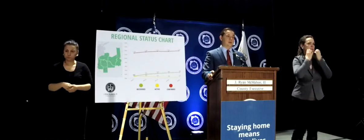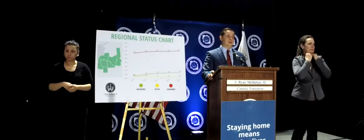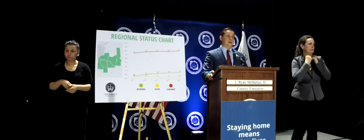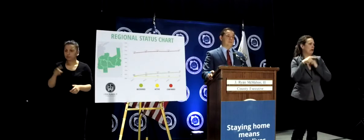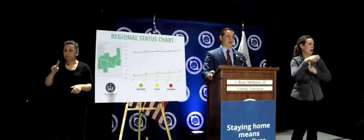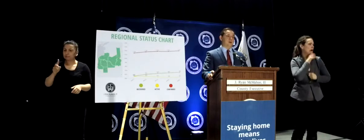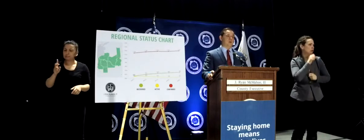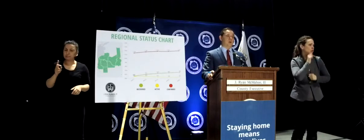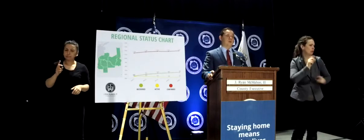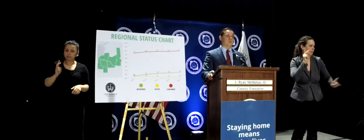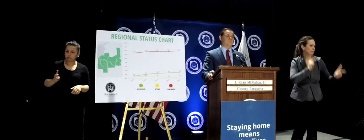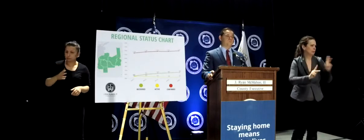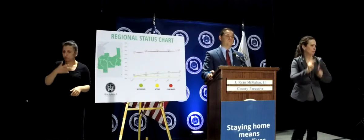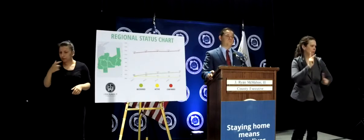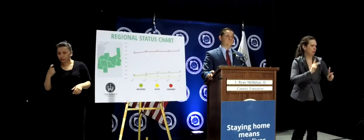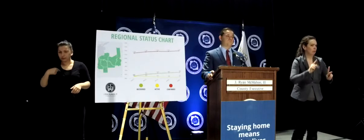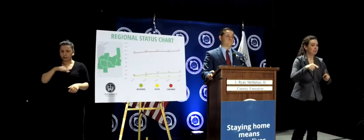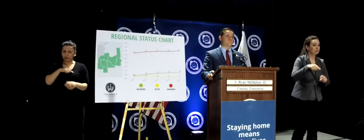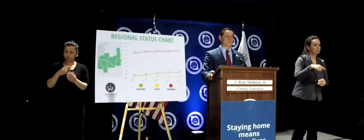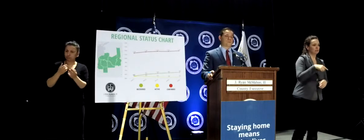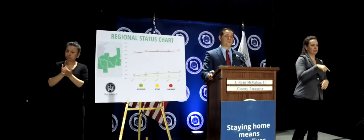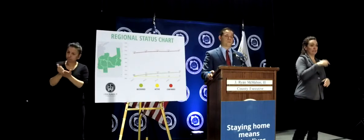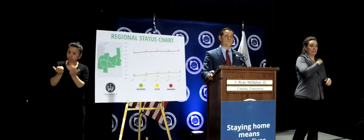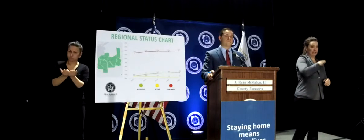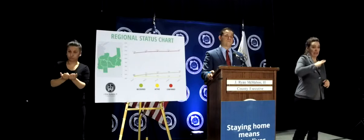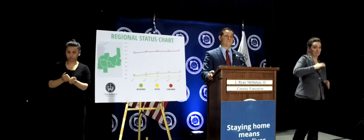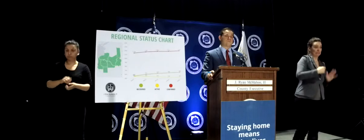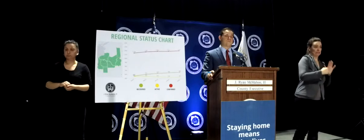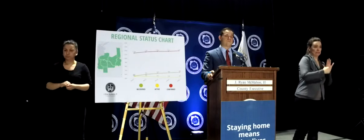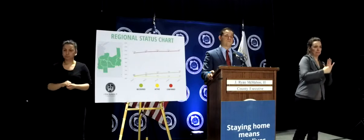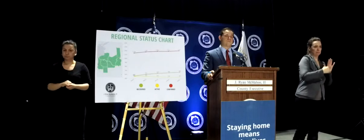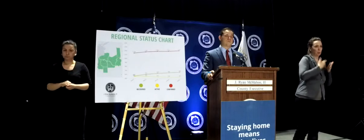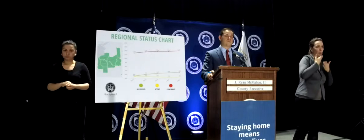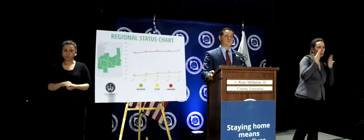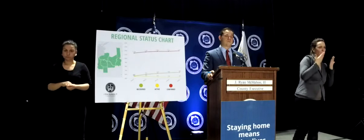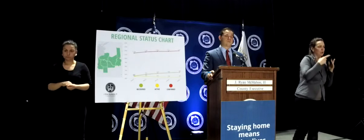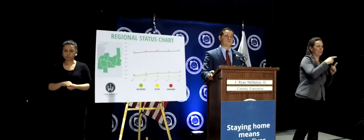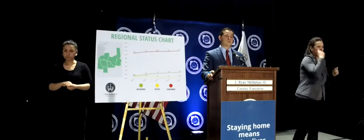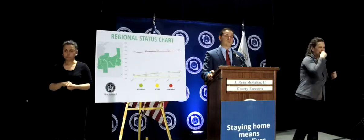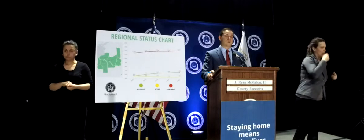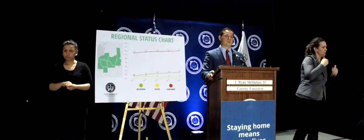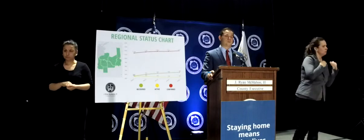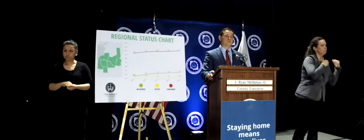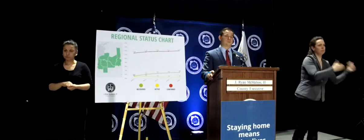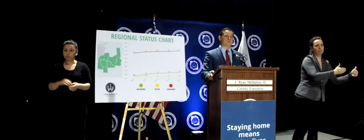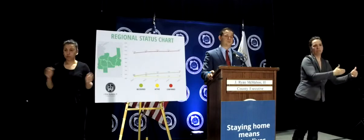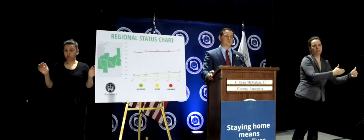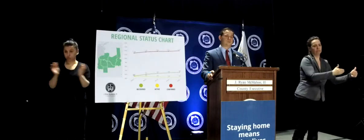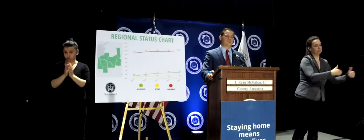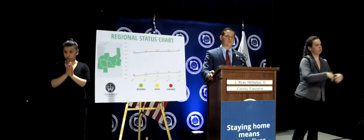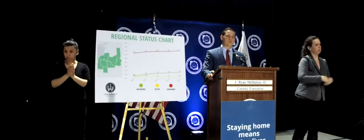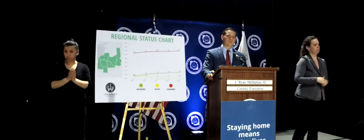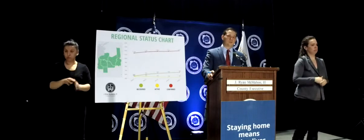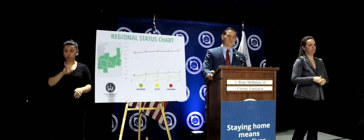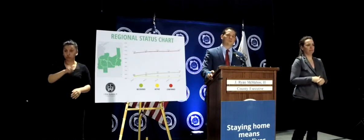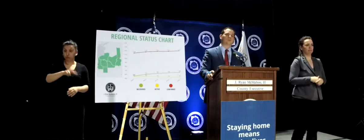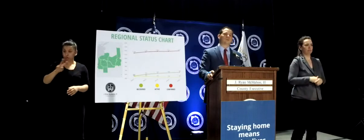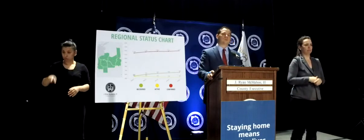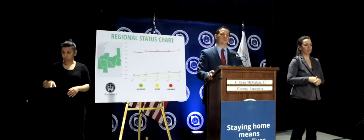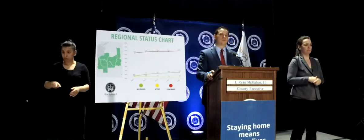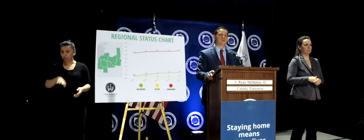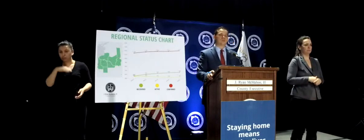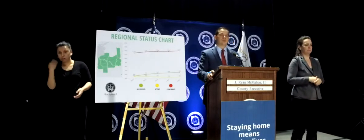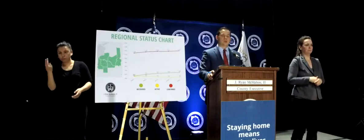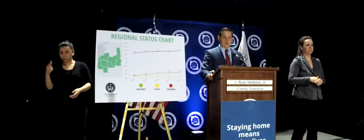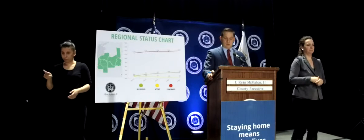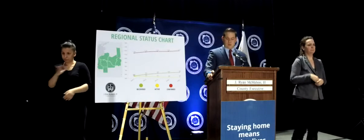sure that they get better and recover. Do you know how many of the 22 deaths were associated with either a nursing home or